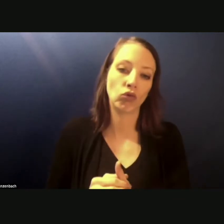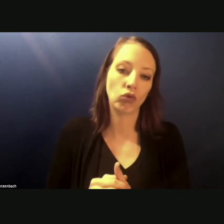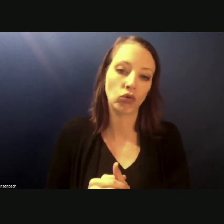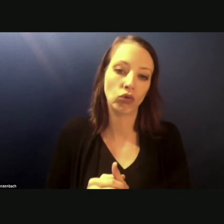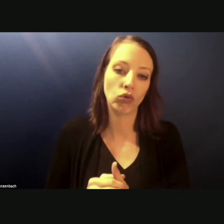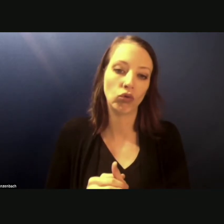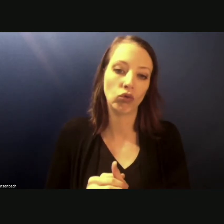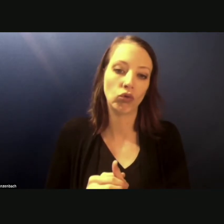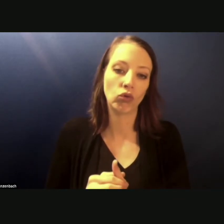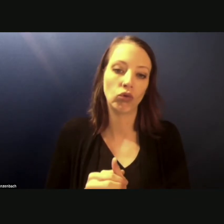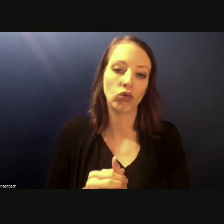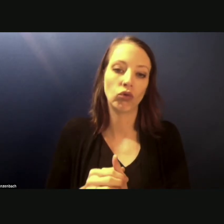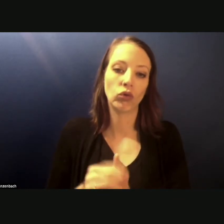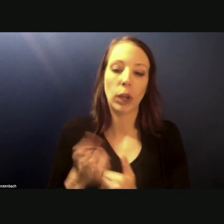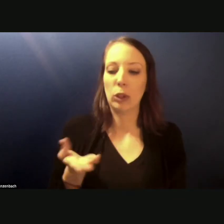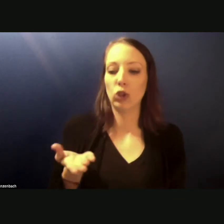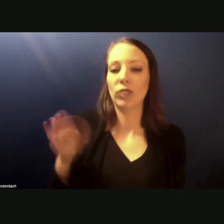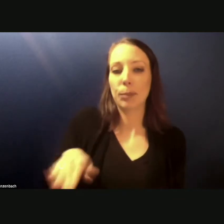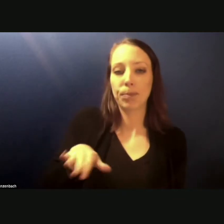kind of turn these over a little bit.